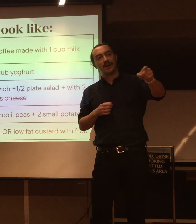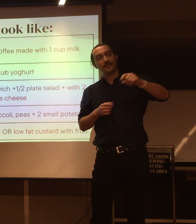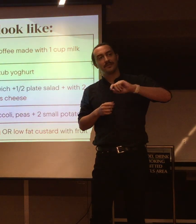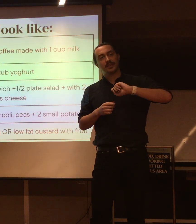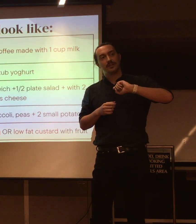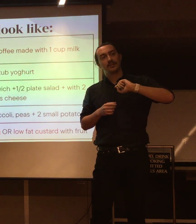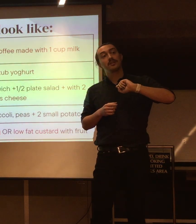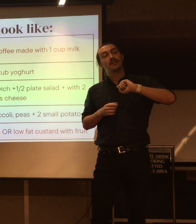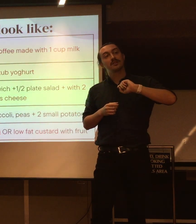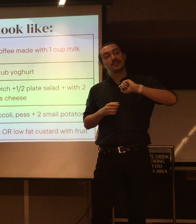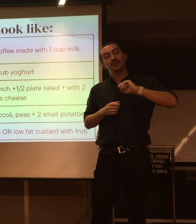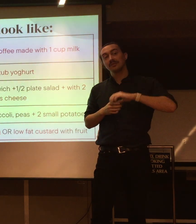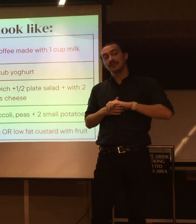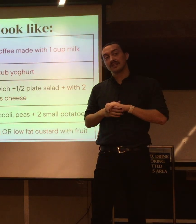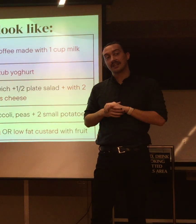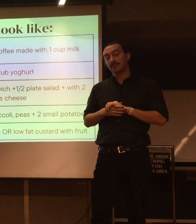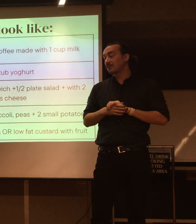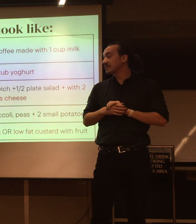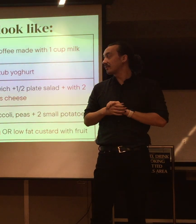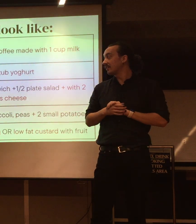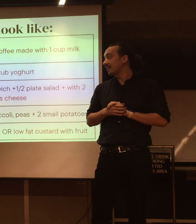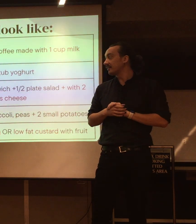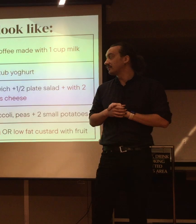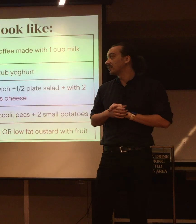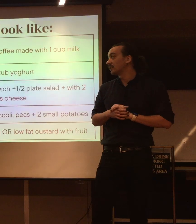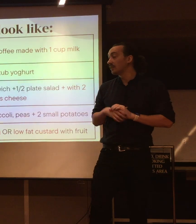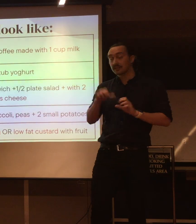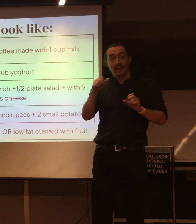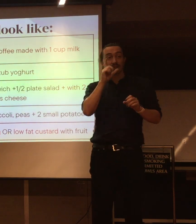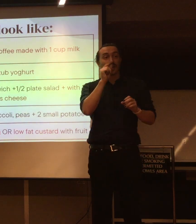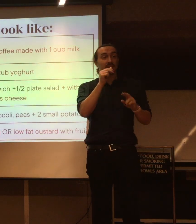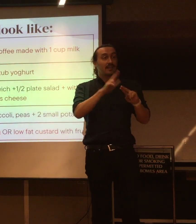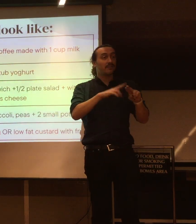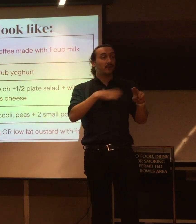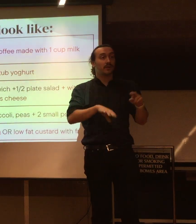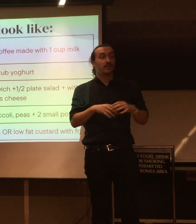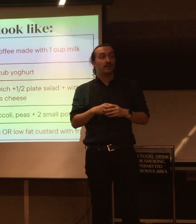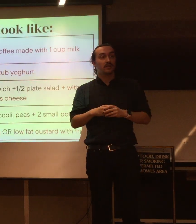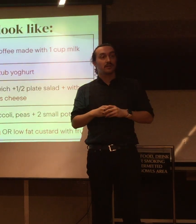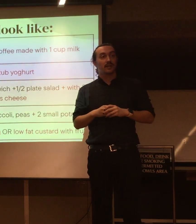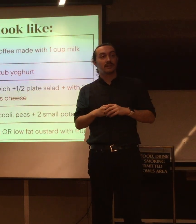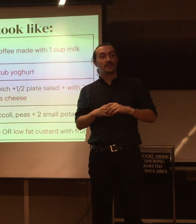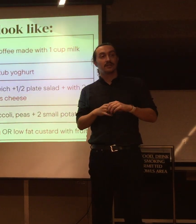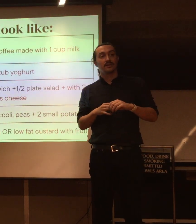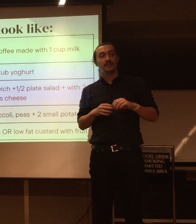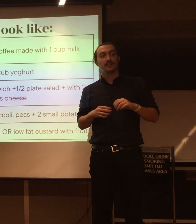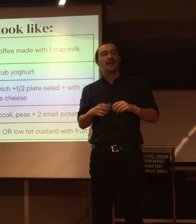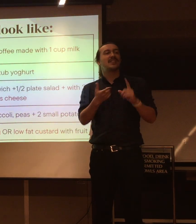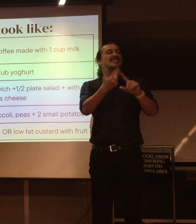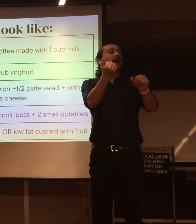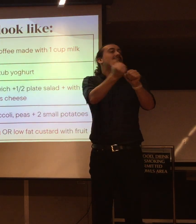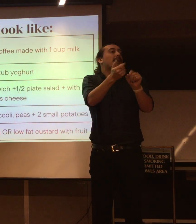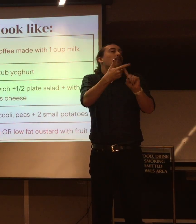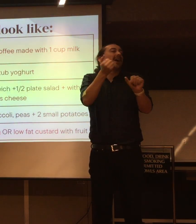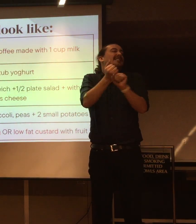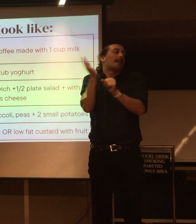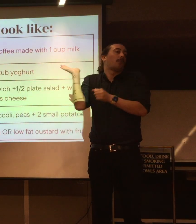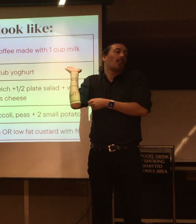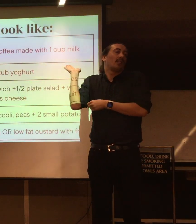you have cereal? Can we do cereal in there? Absolutely, absolutely. This is just an example